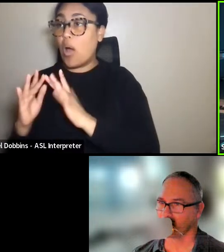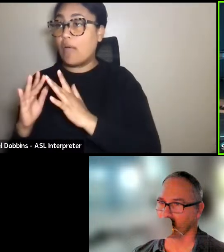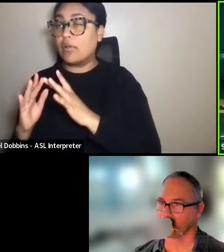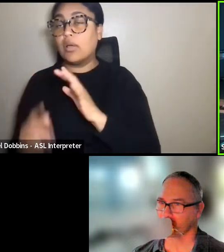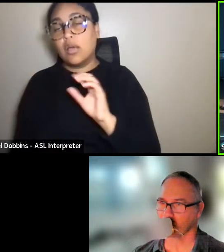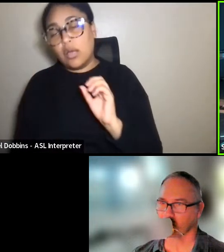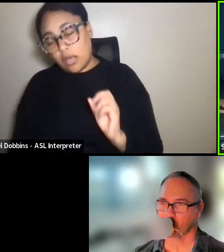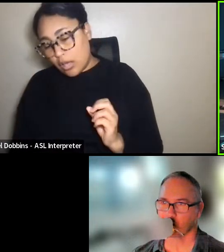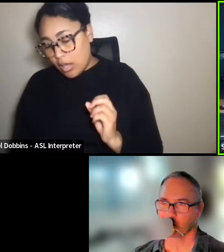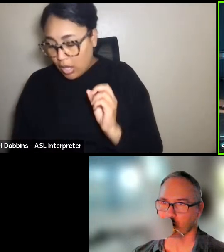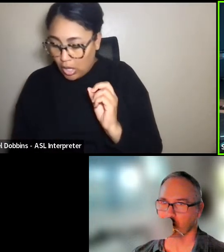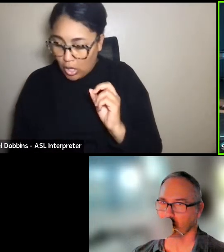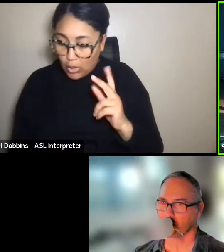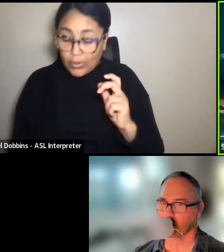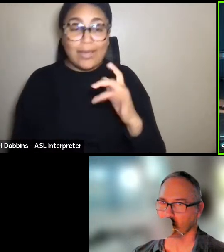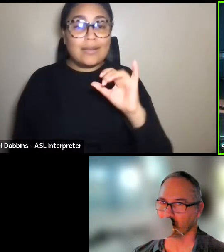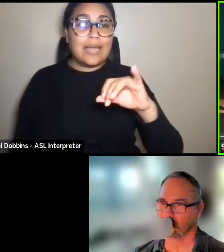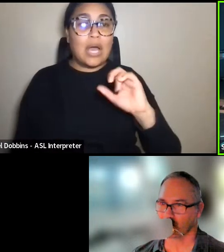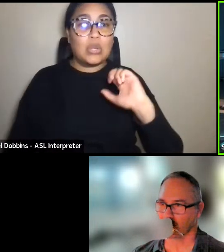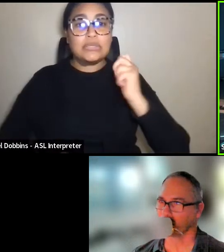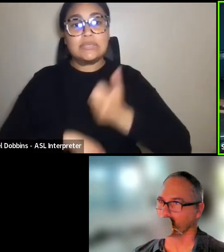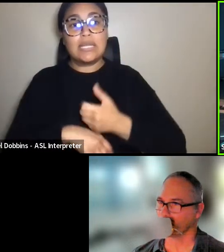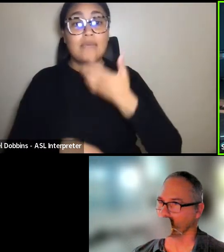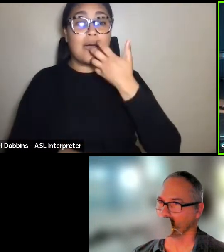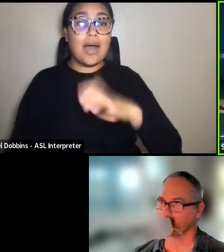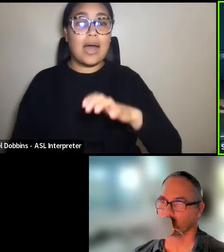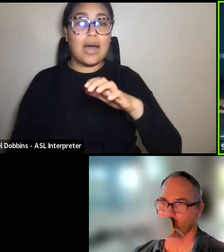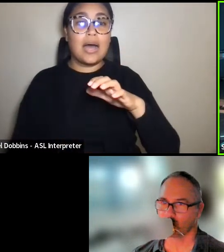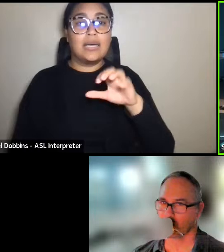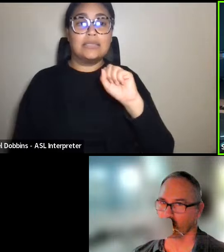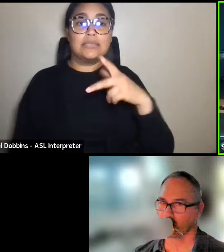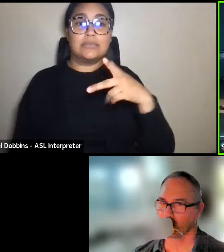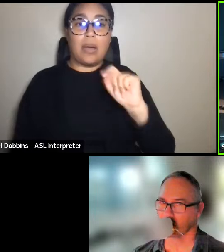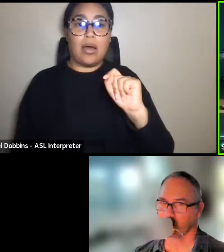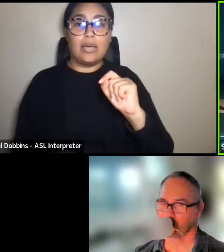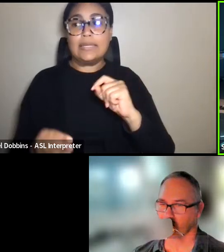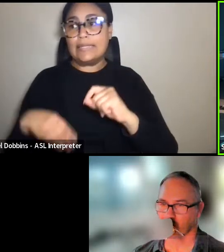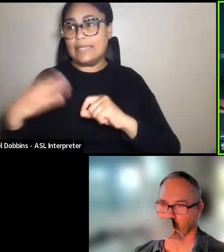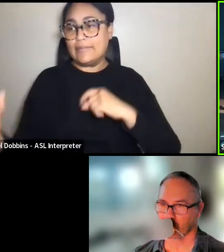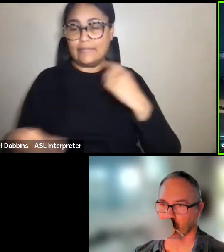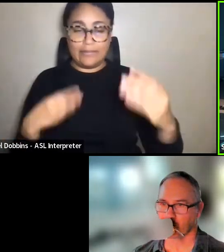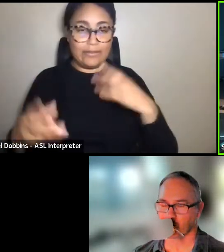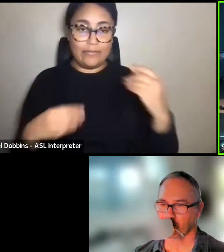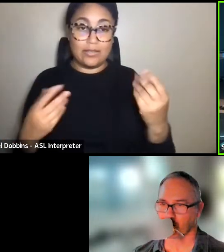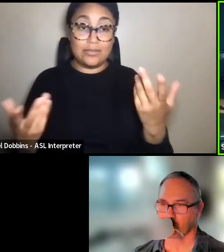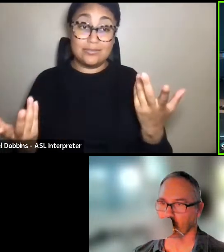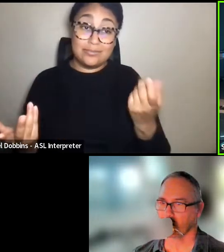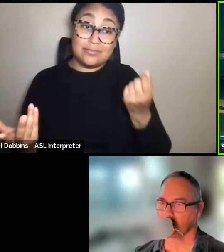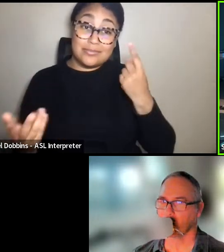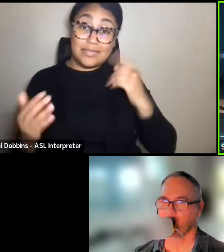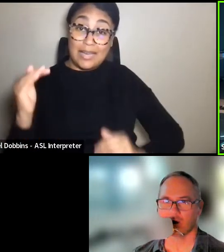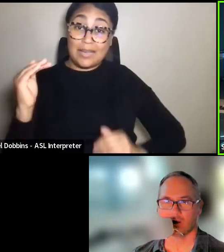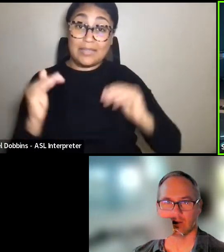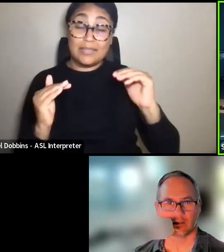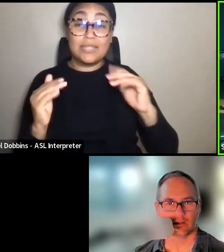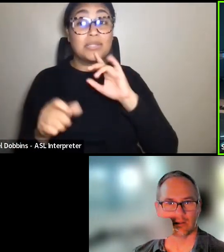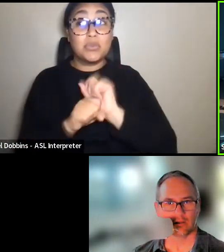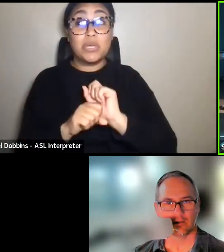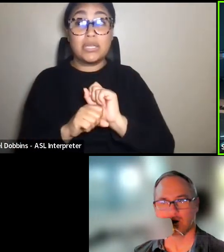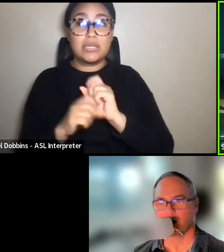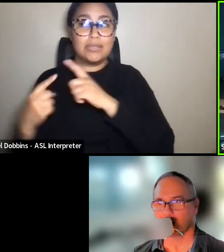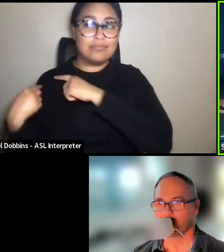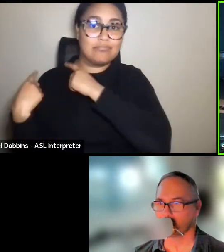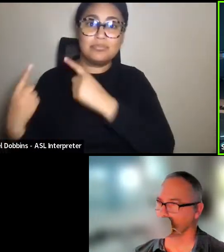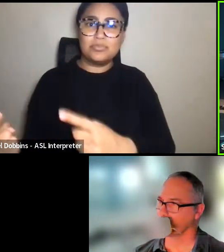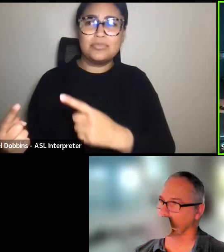got to double down. We got to create some hotspots, and we got to give those out. So, again, the idea of inequity is now coming out. It's been out. I